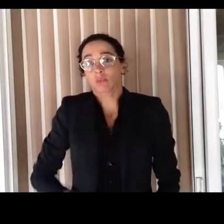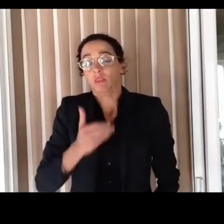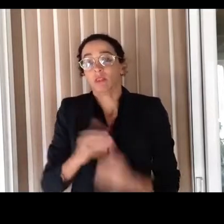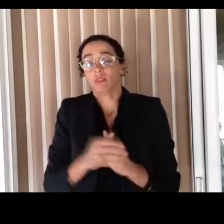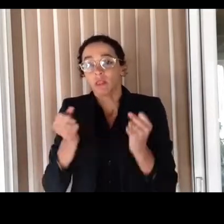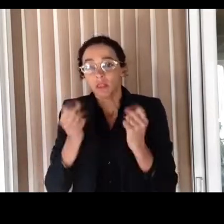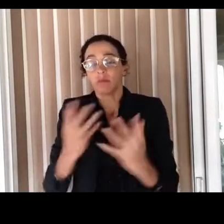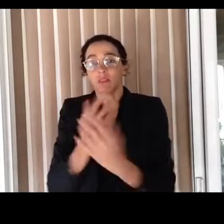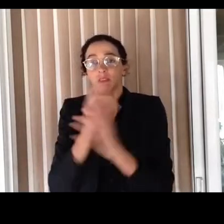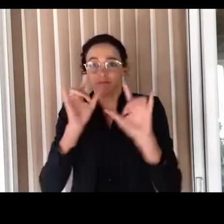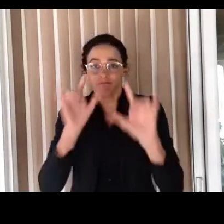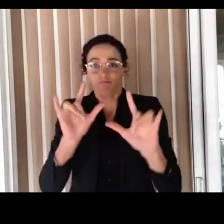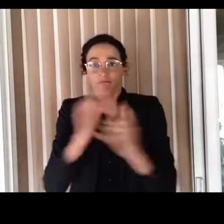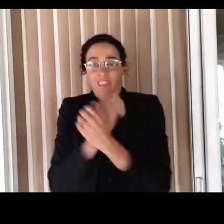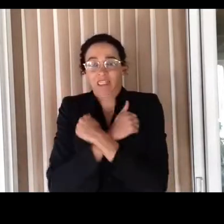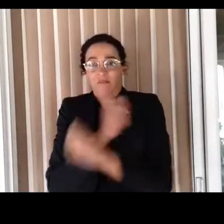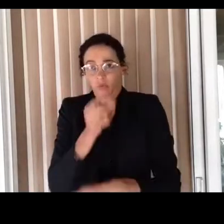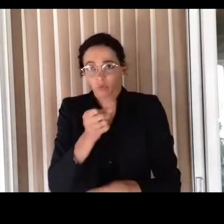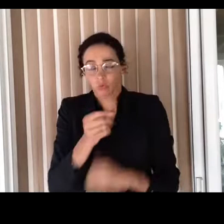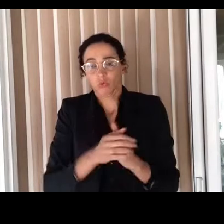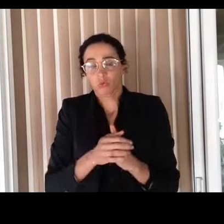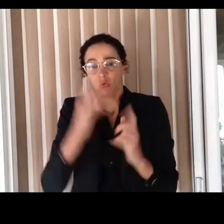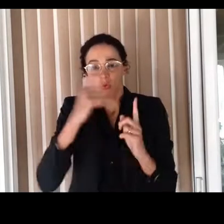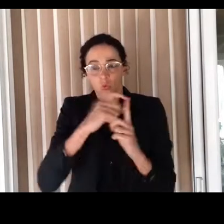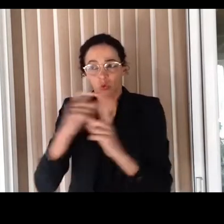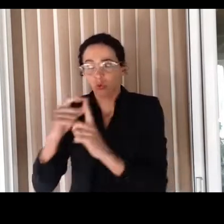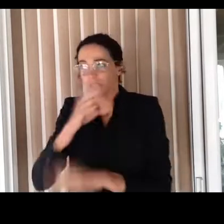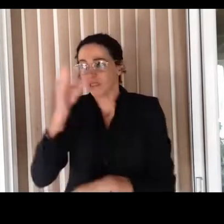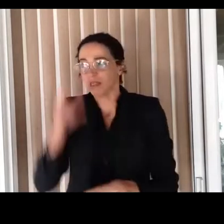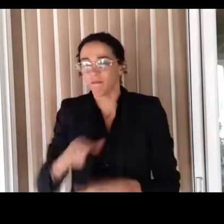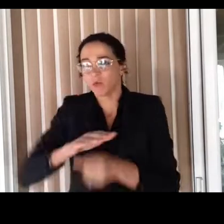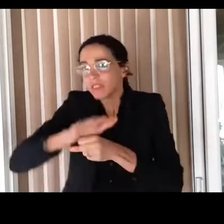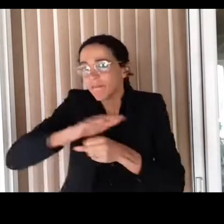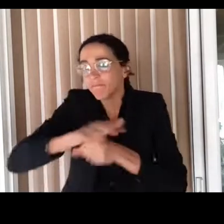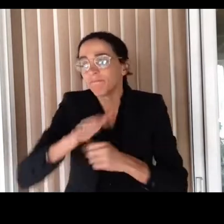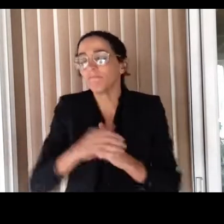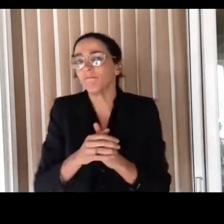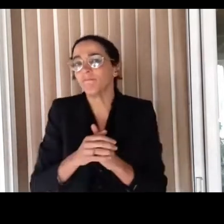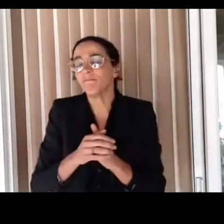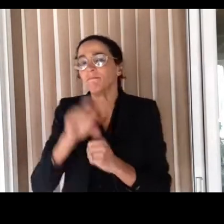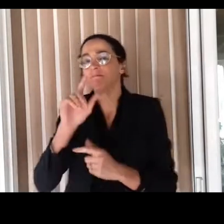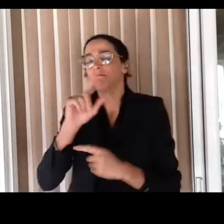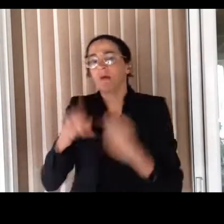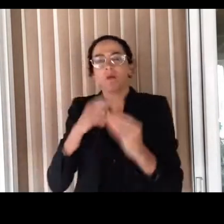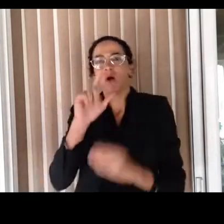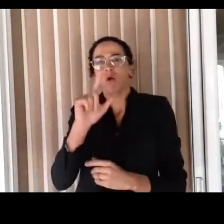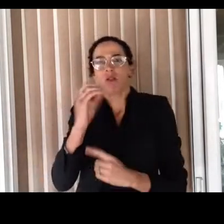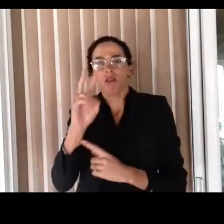you, and that words are never enough, but that love is. I love you,